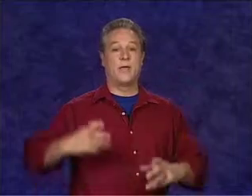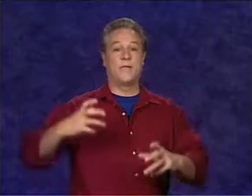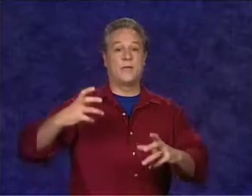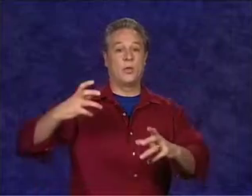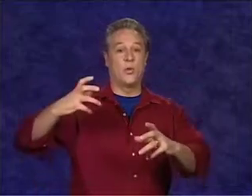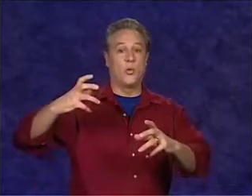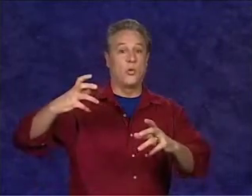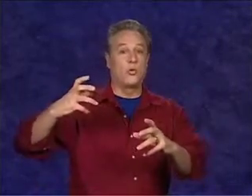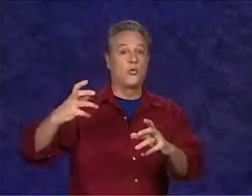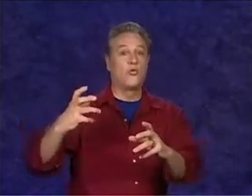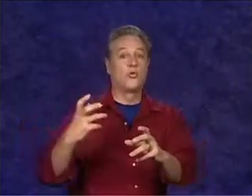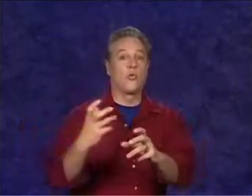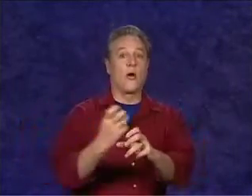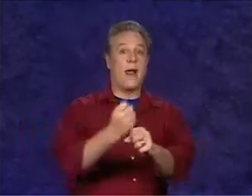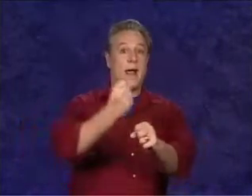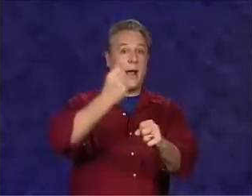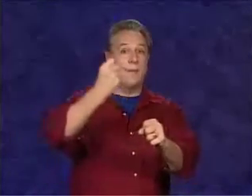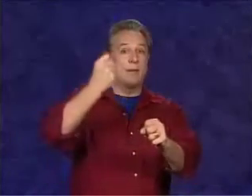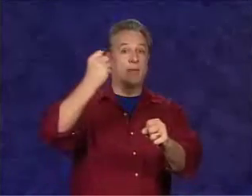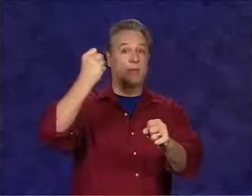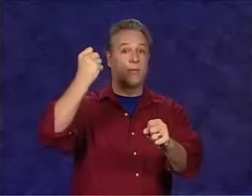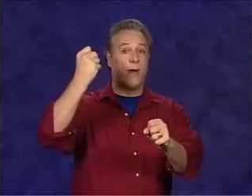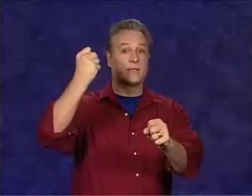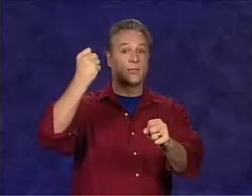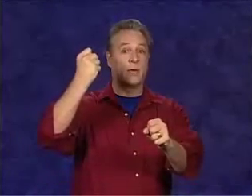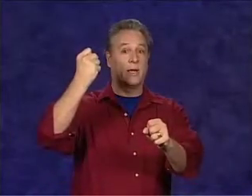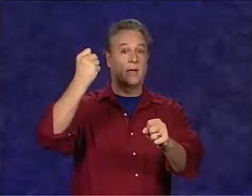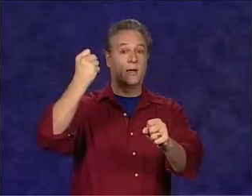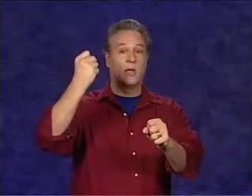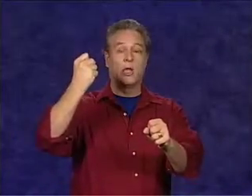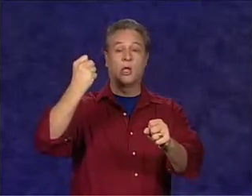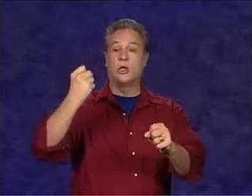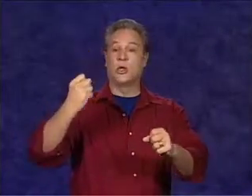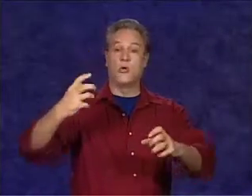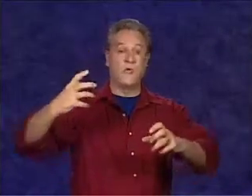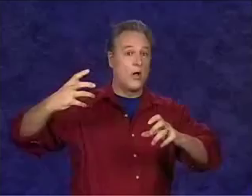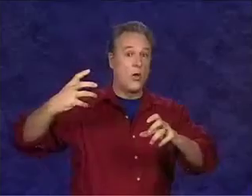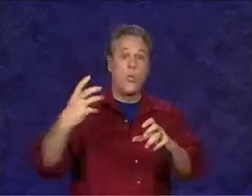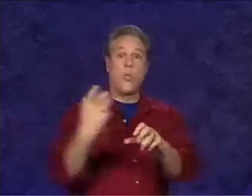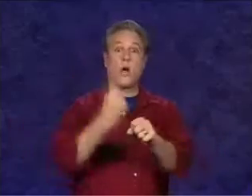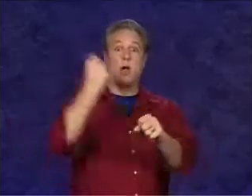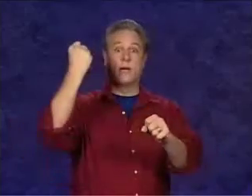If you grab the brass ring, you've won.